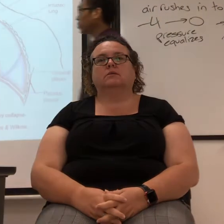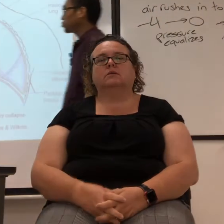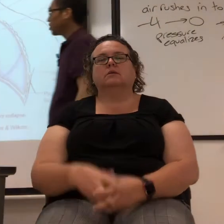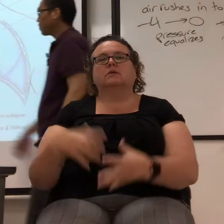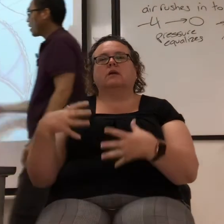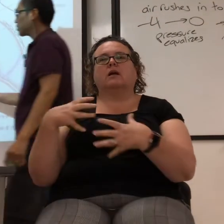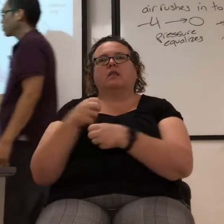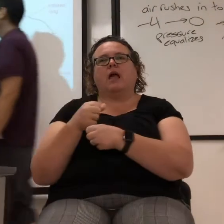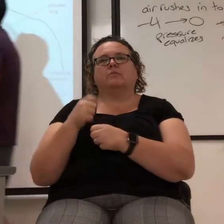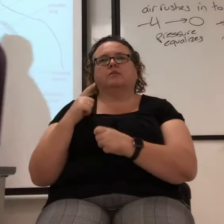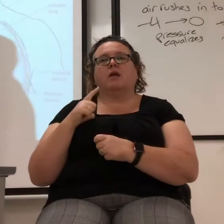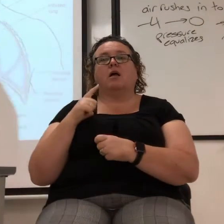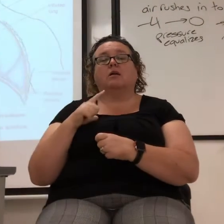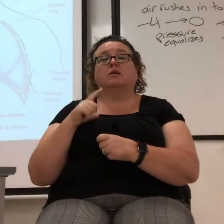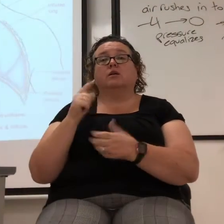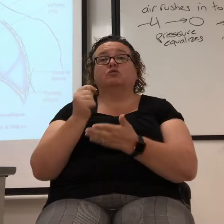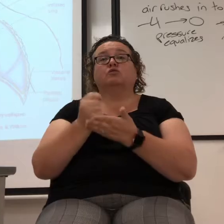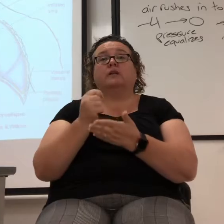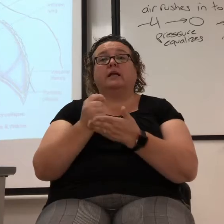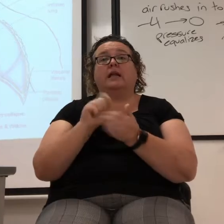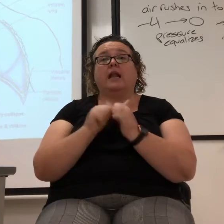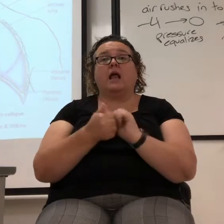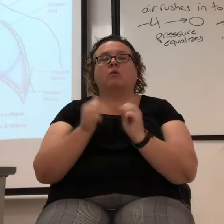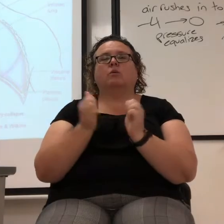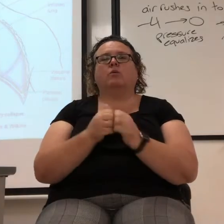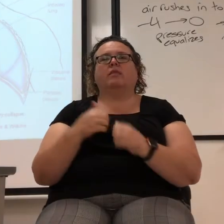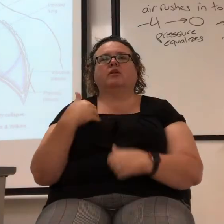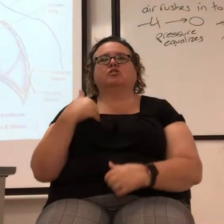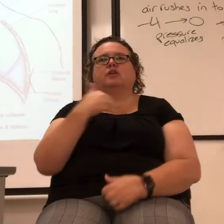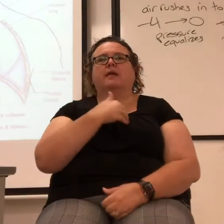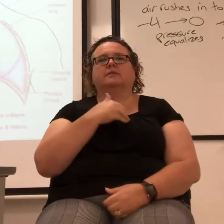Collapsed lung. You can treat it by inserting a chest